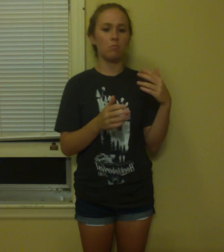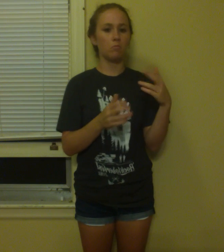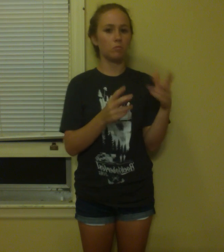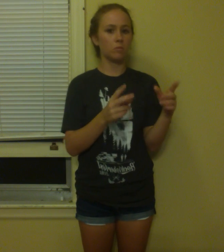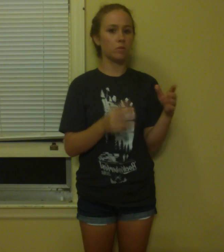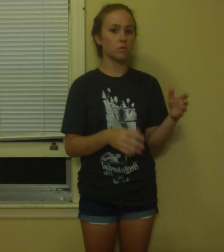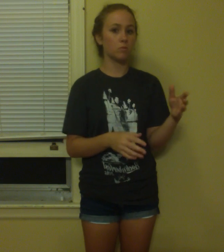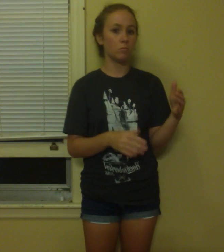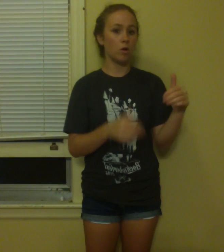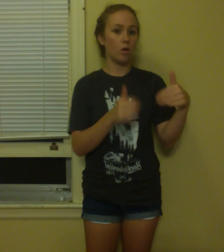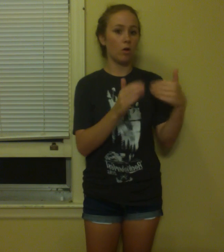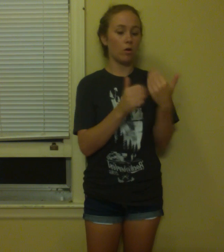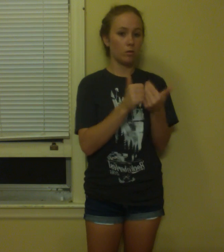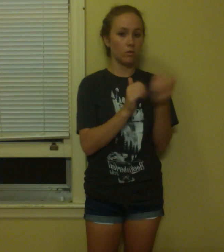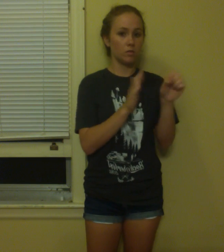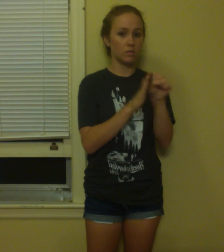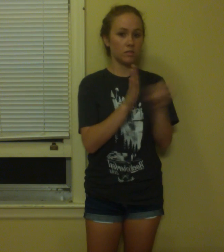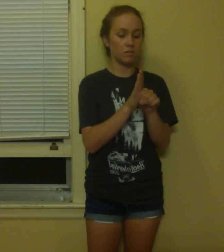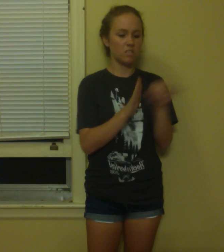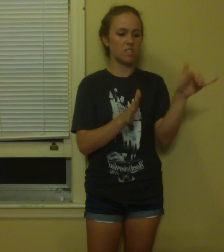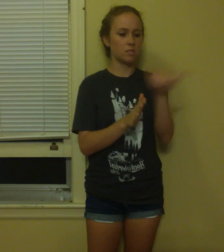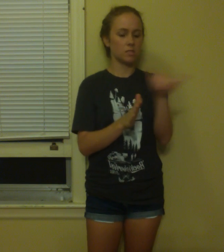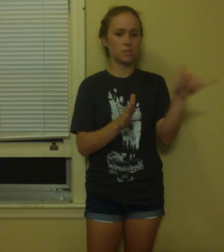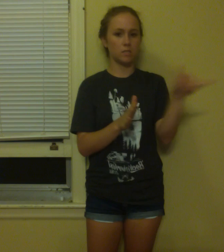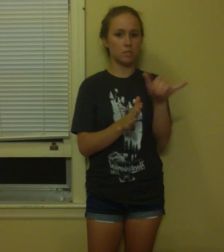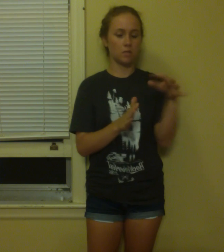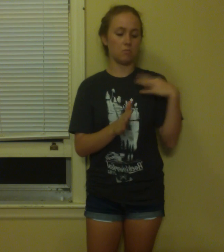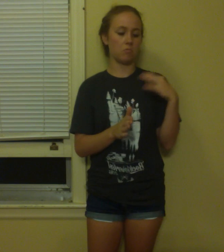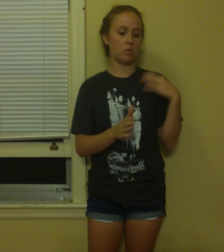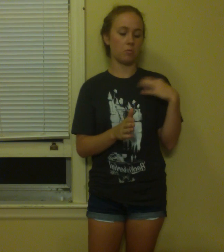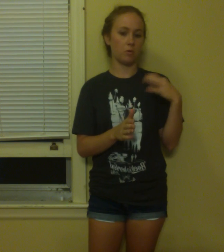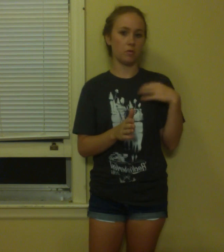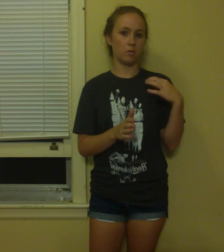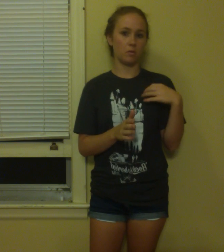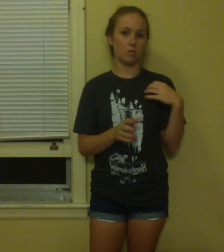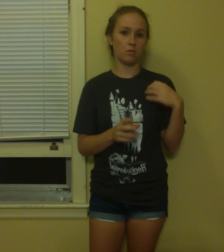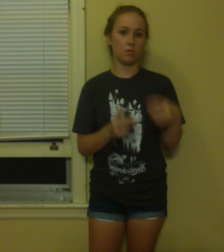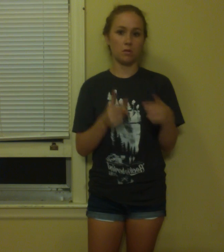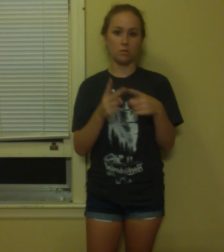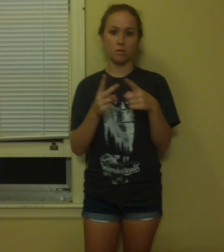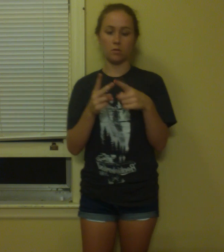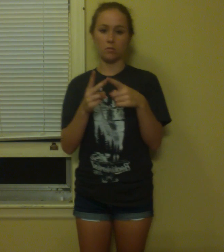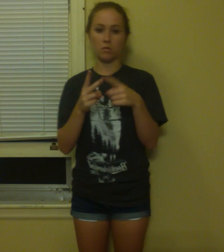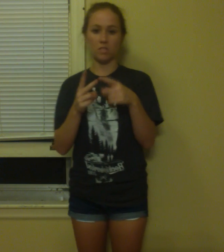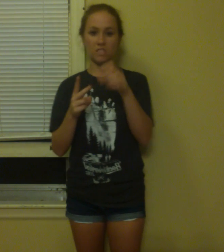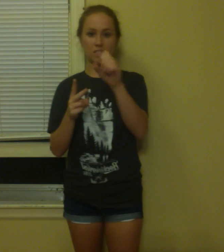many senators, right, because the small state plan creates the United States Senate, how many senators does each state